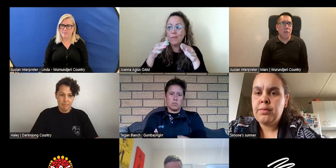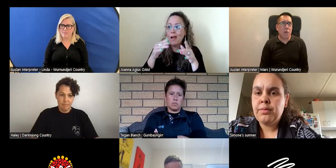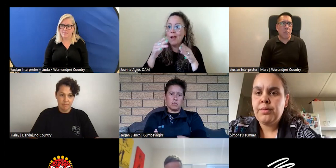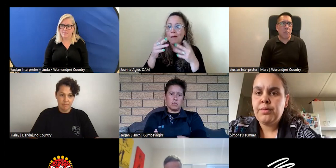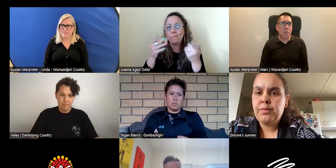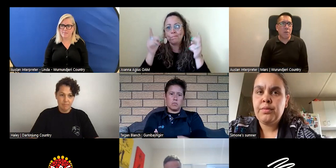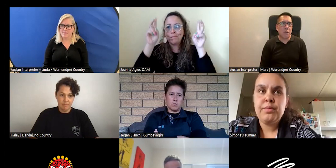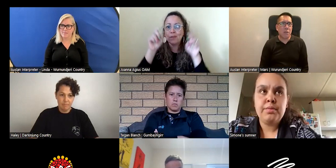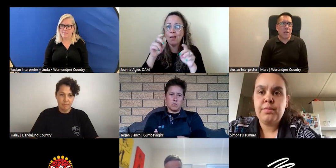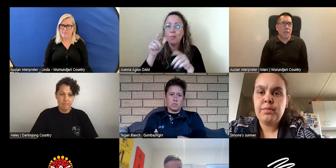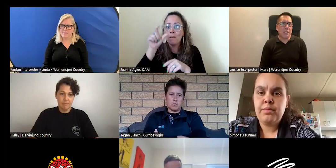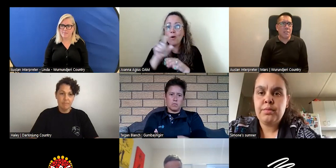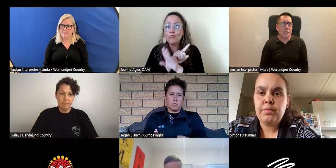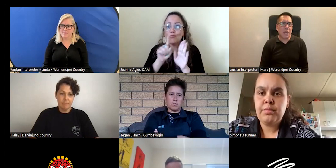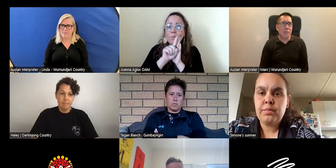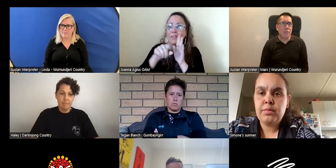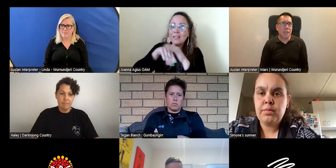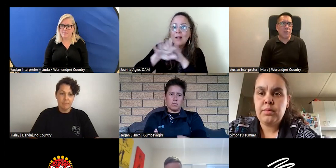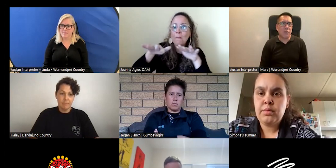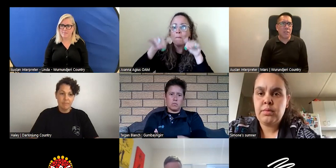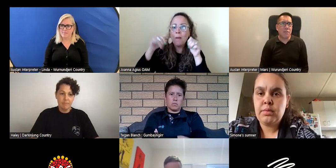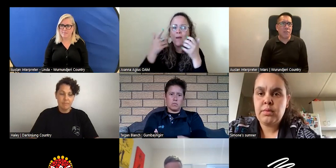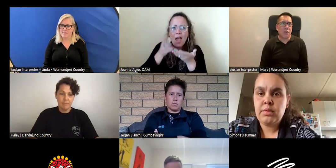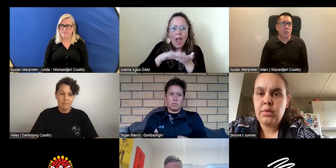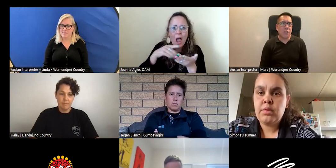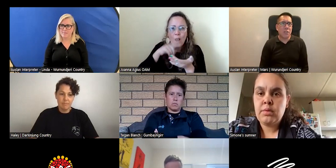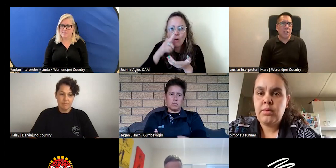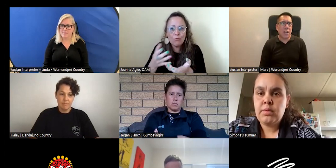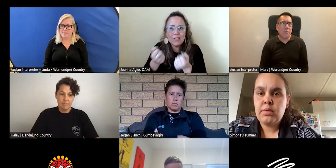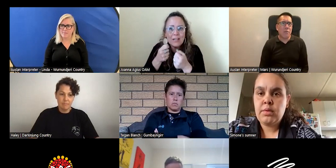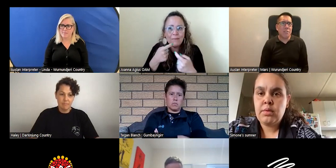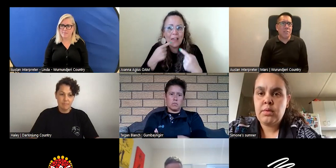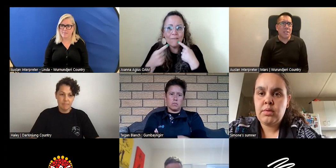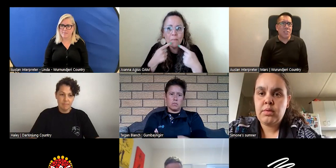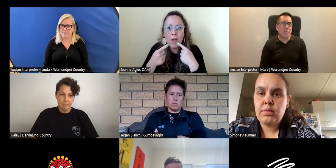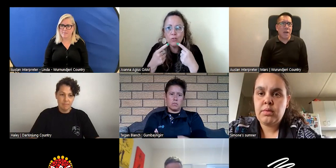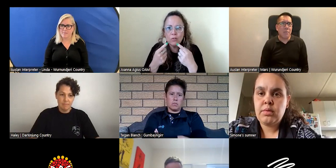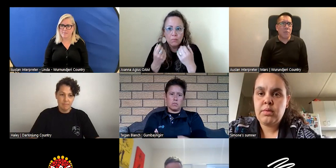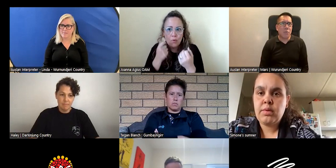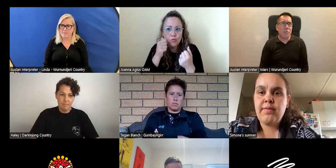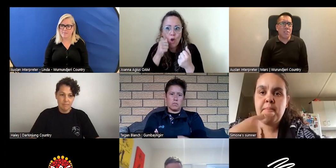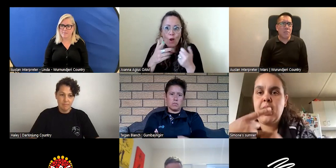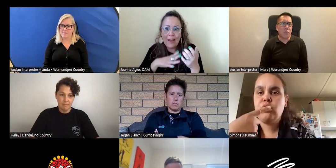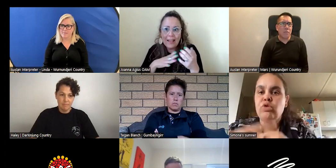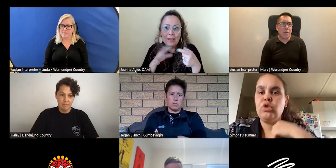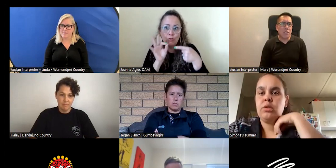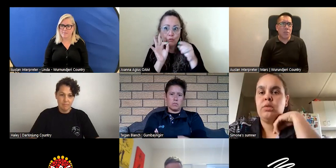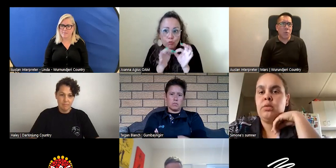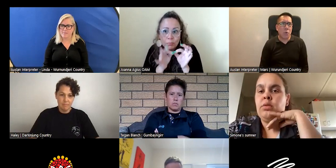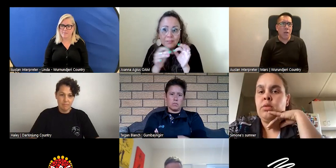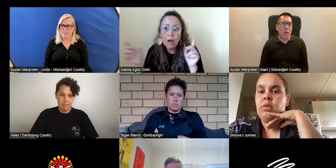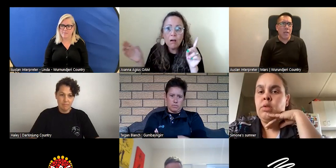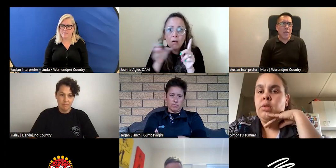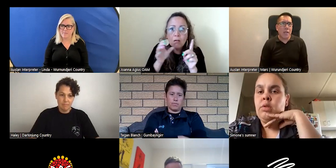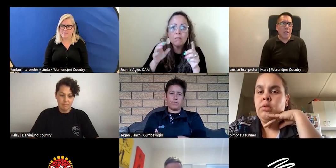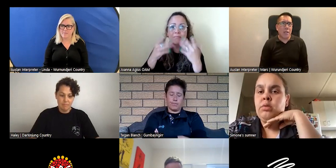receive from, I guess, the after effects of the Yes vote and representation in Parliament? Will we receive more information,